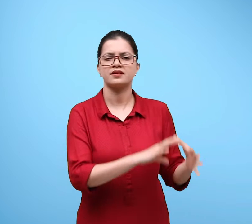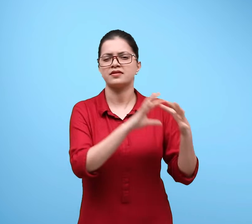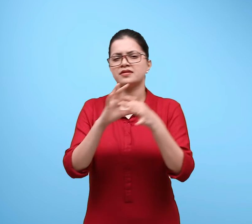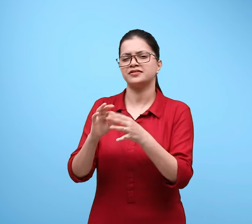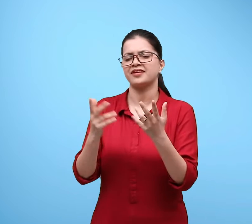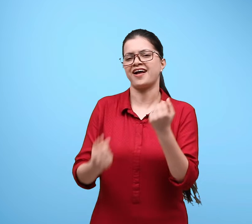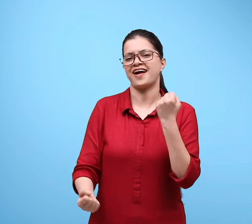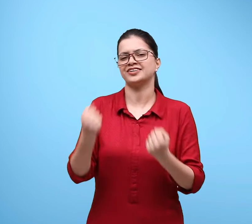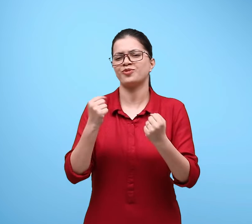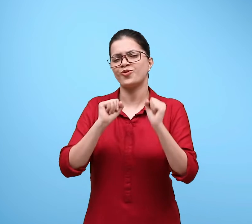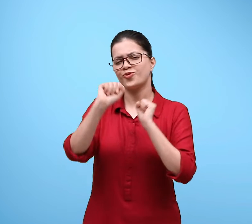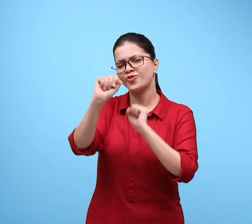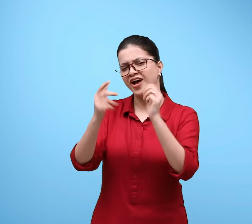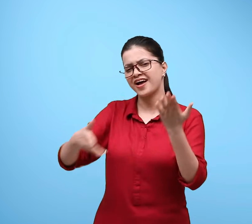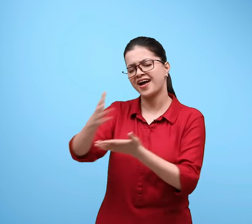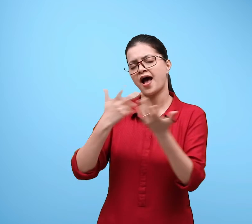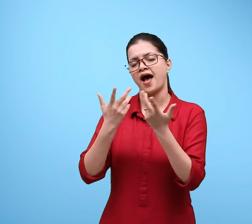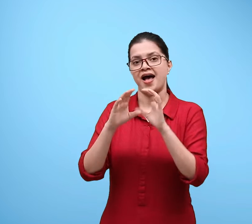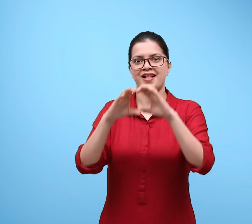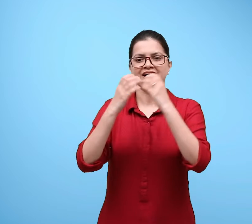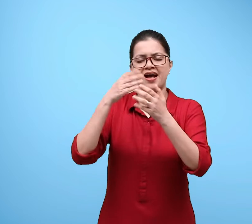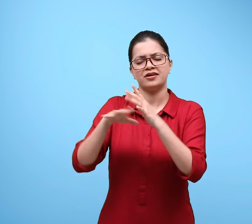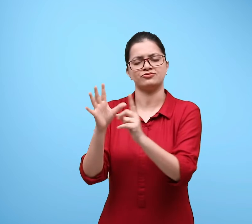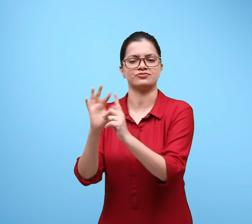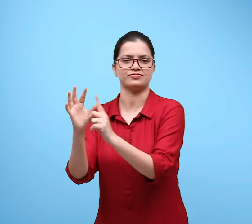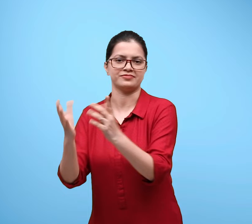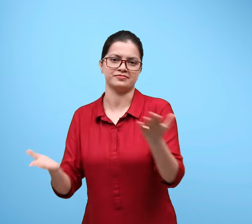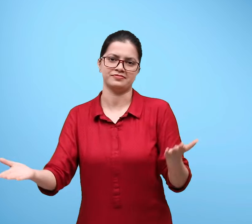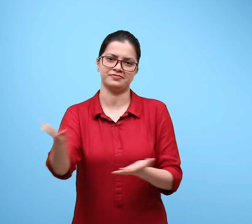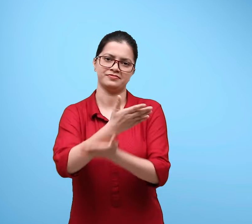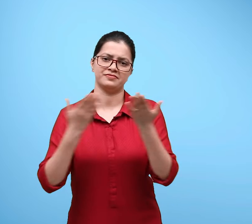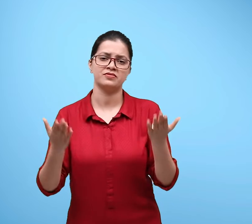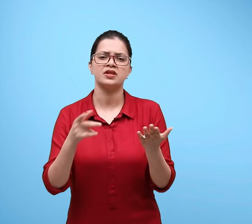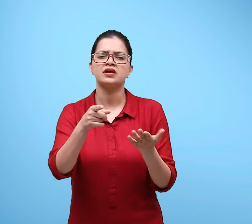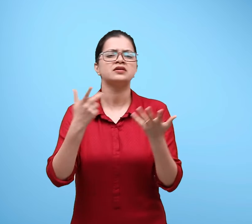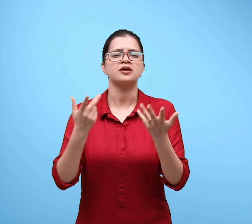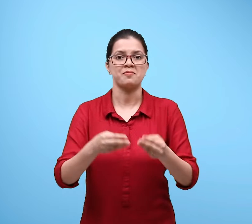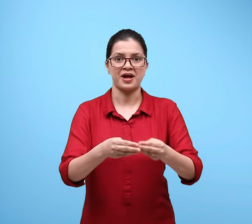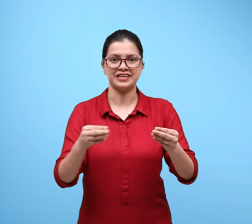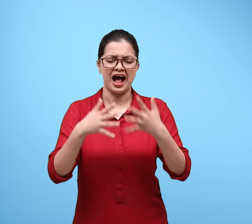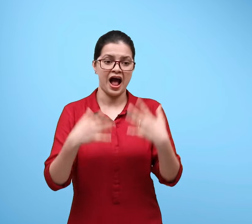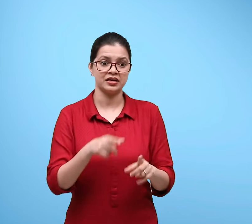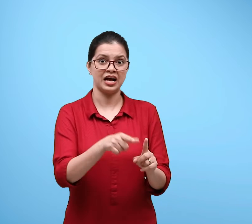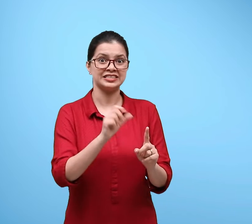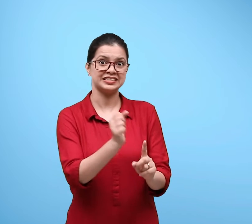Repeat this in the class with as many materials as possible and make a list of those with and without